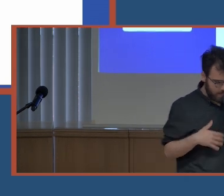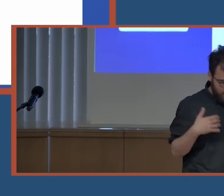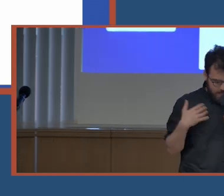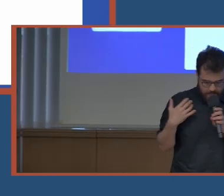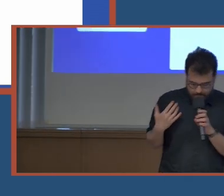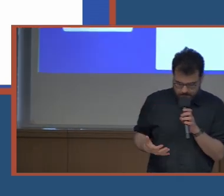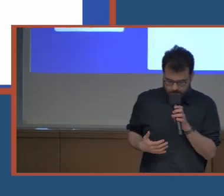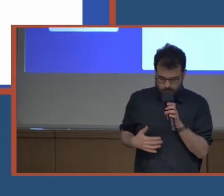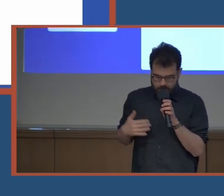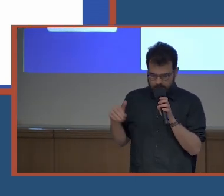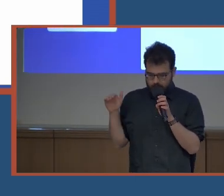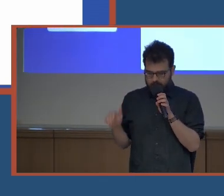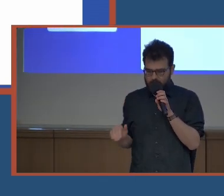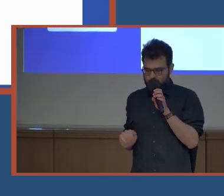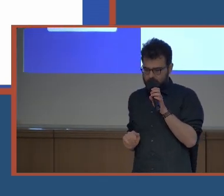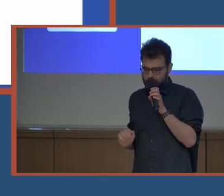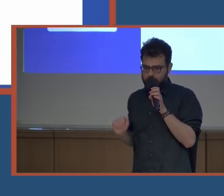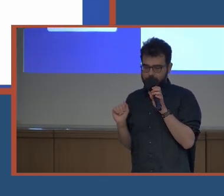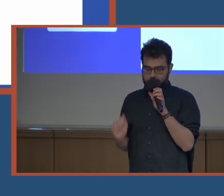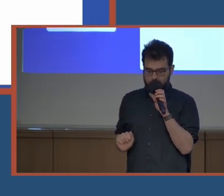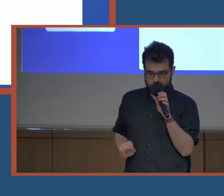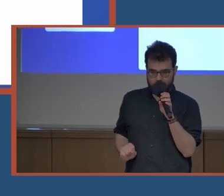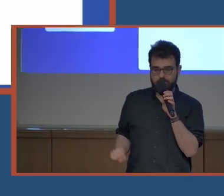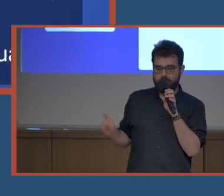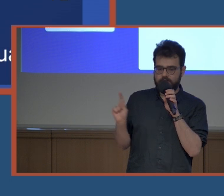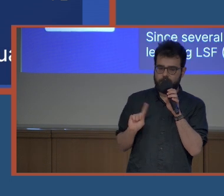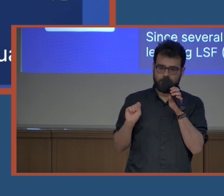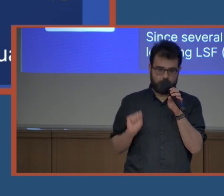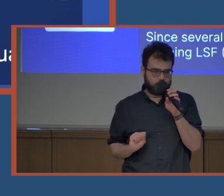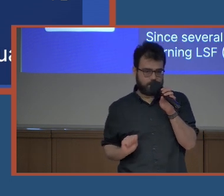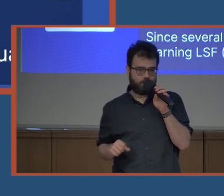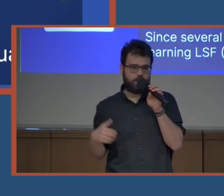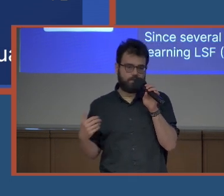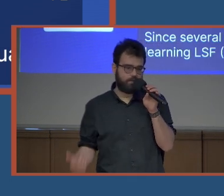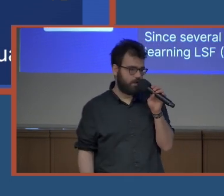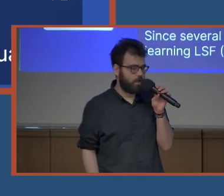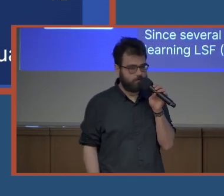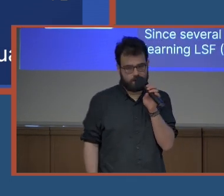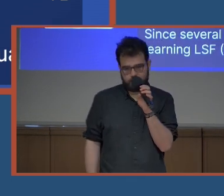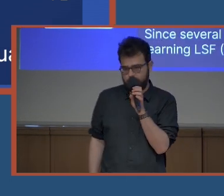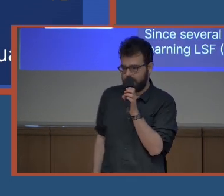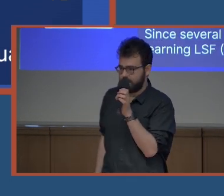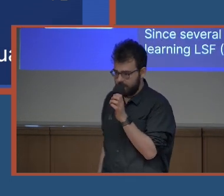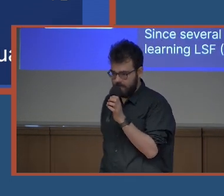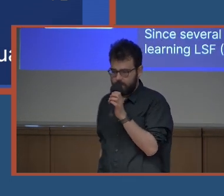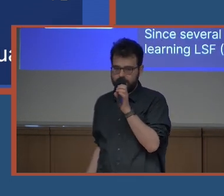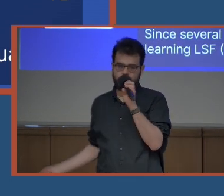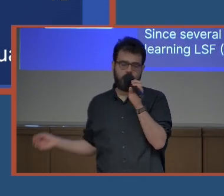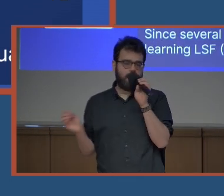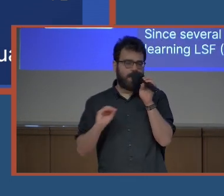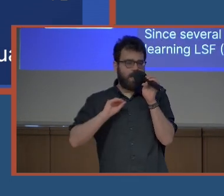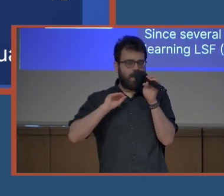really visible right now in the era of the internet. For example, in 2020, when the COVID-19 pandemic